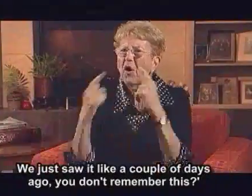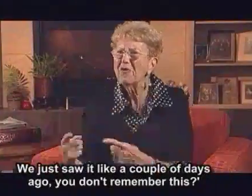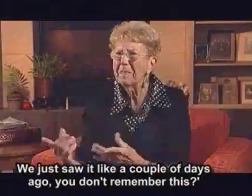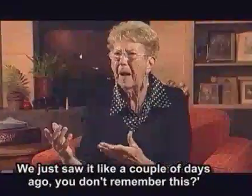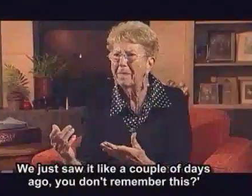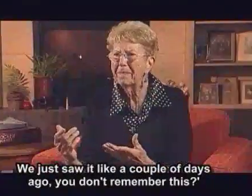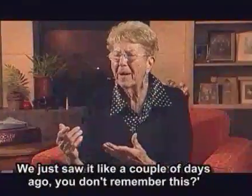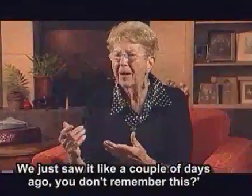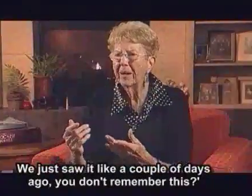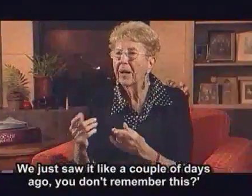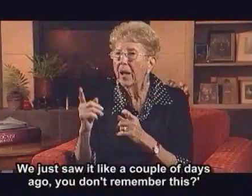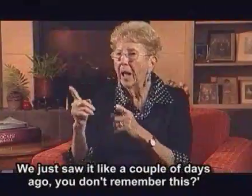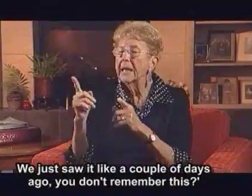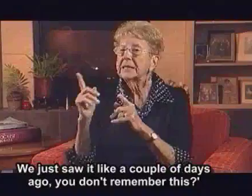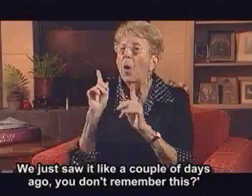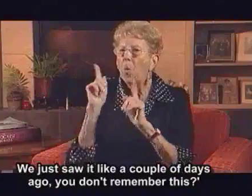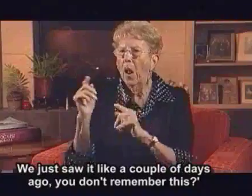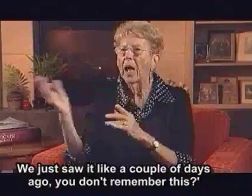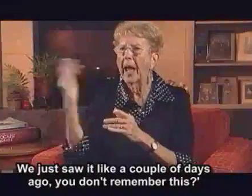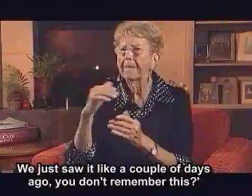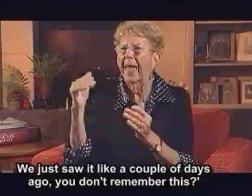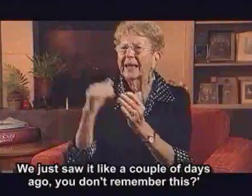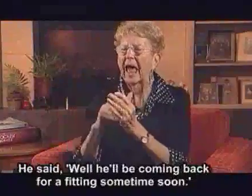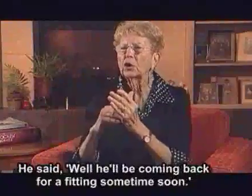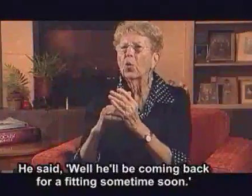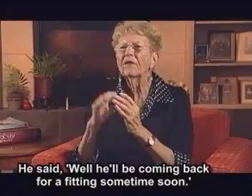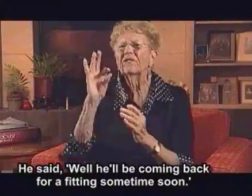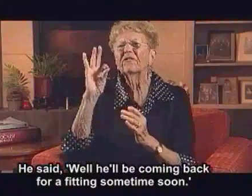We just saw it like a couple of days ago. You don't remember this?"